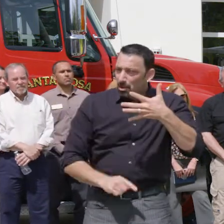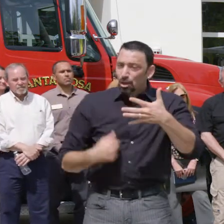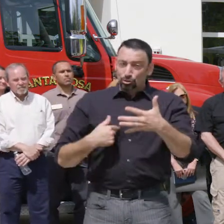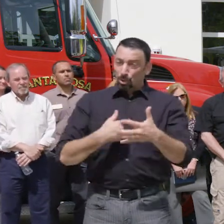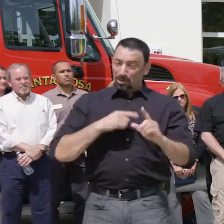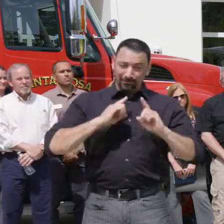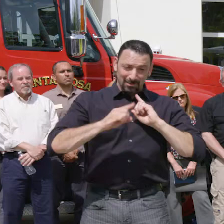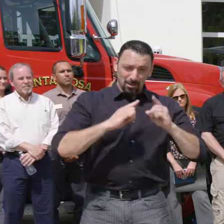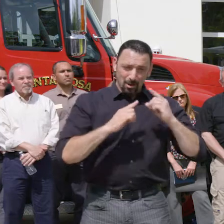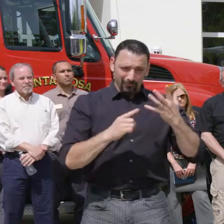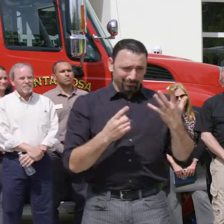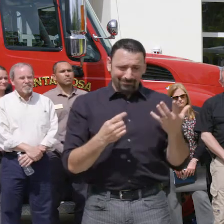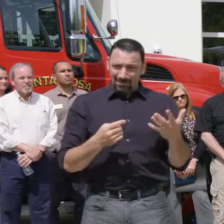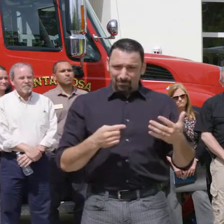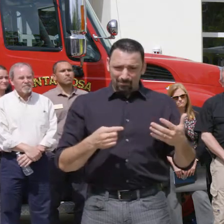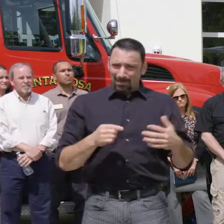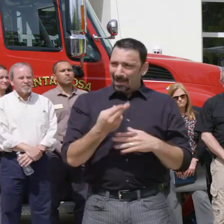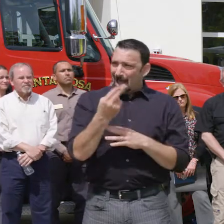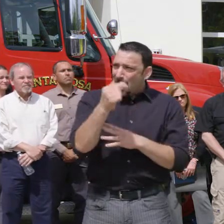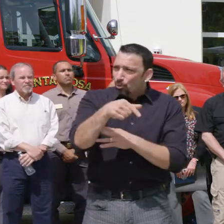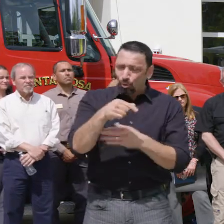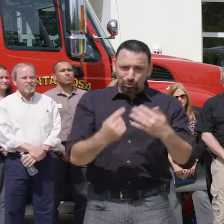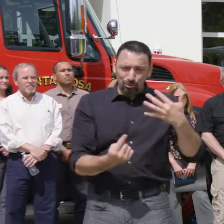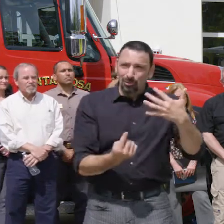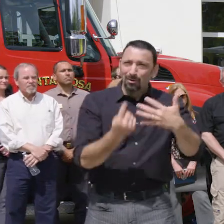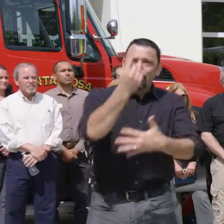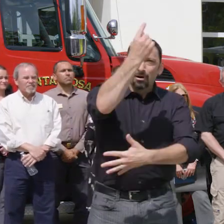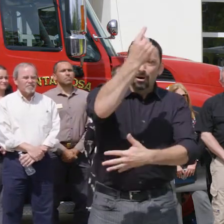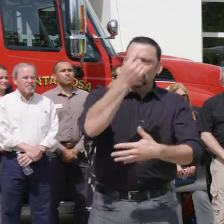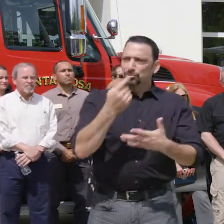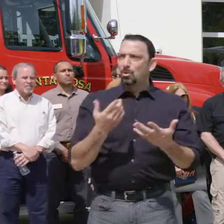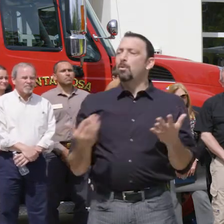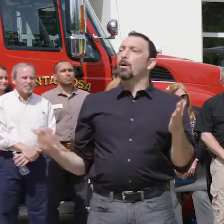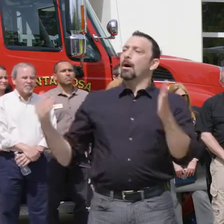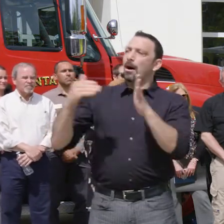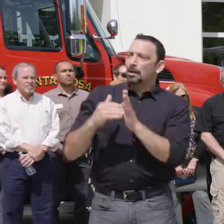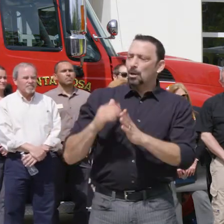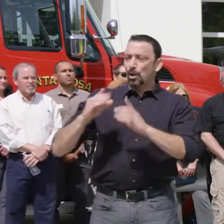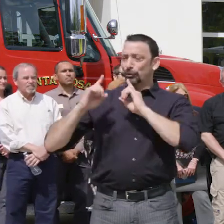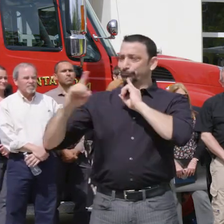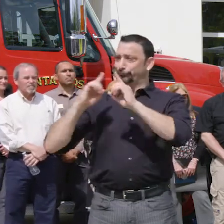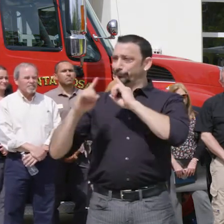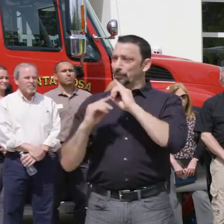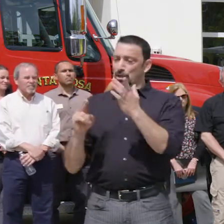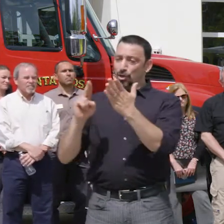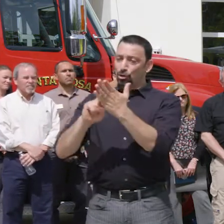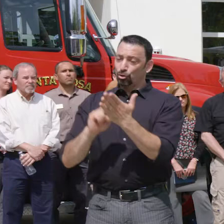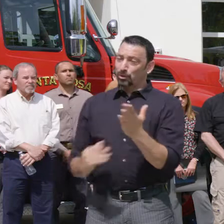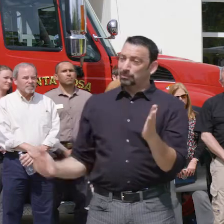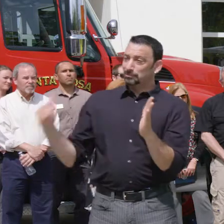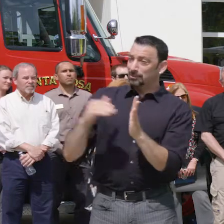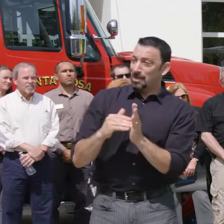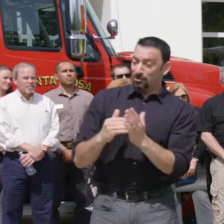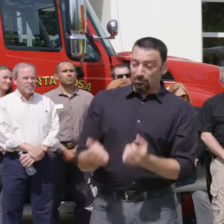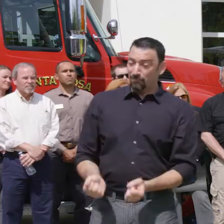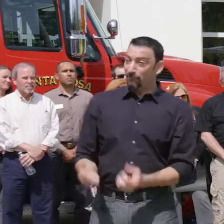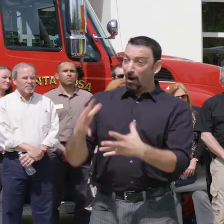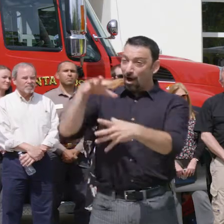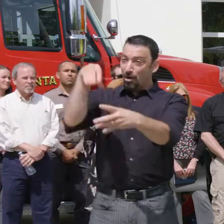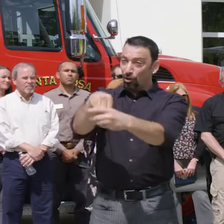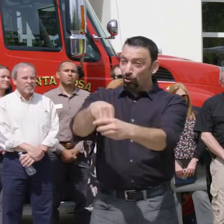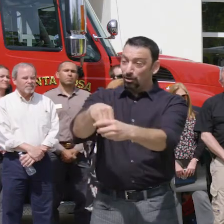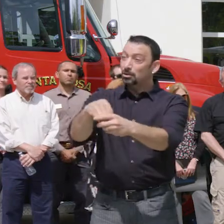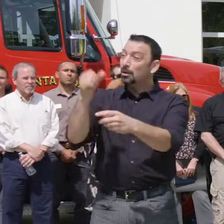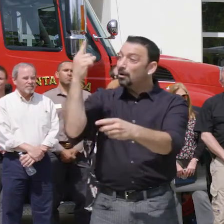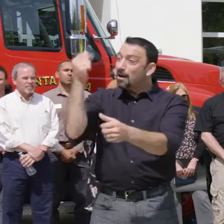to headquarters, and they're recompeting their contracts this coming year. And that fire component, everything we've learned